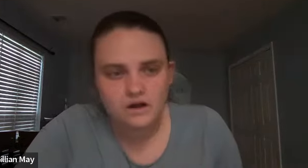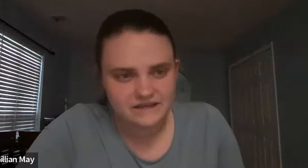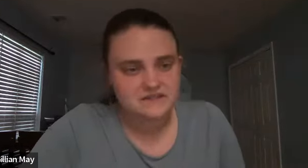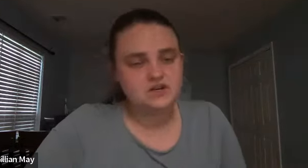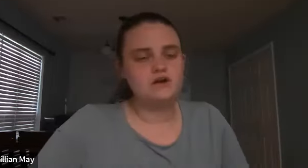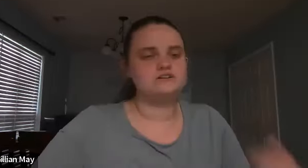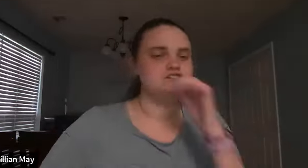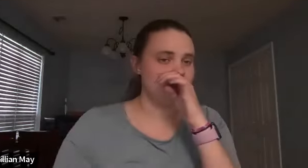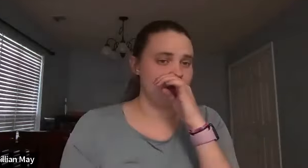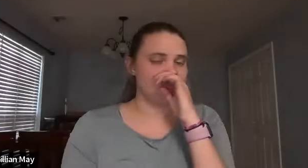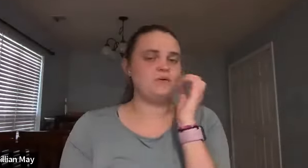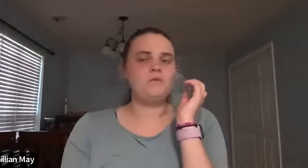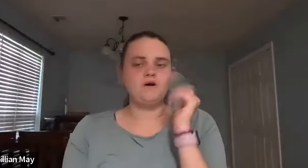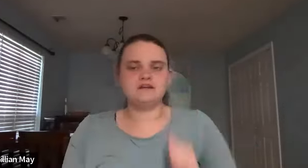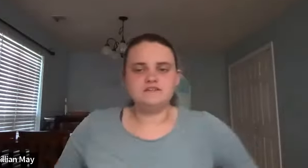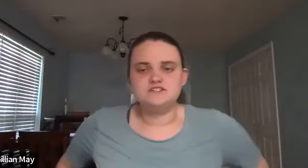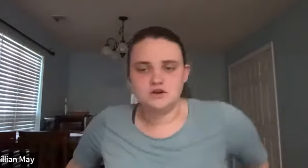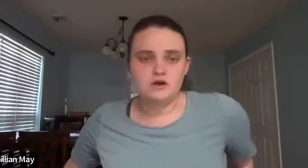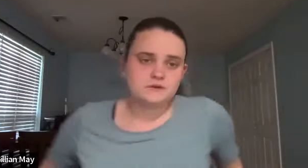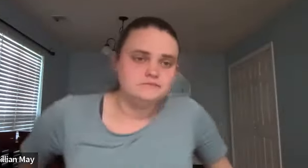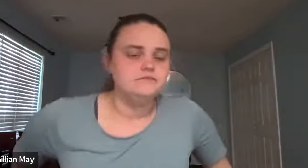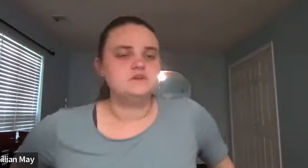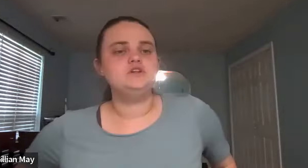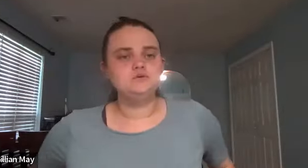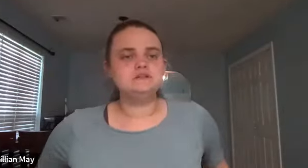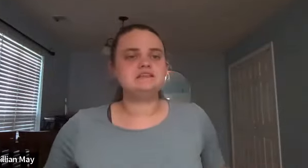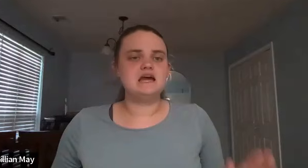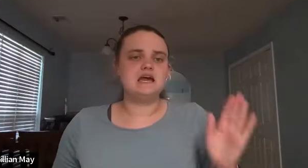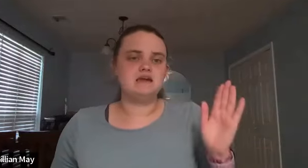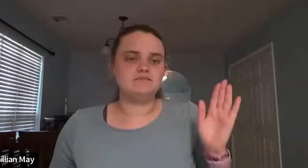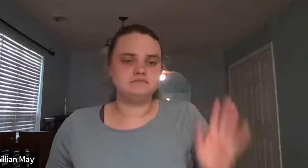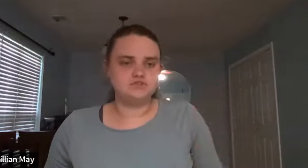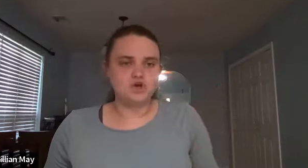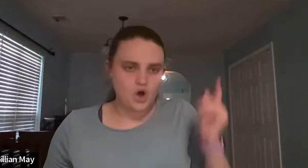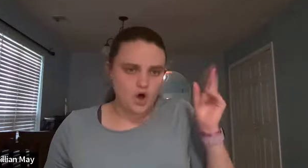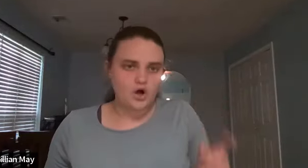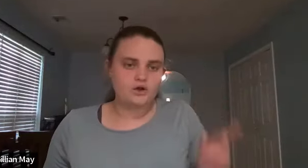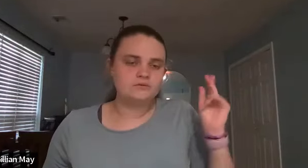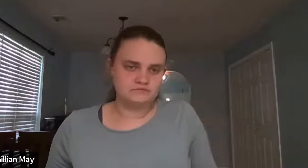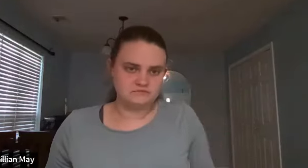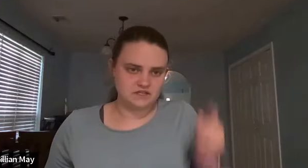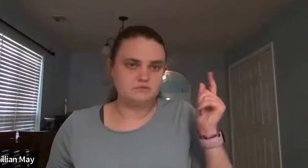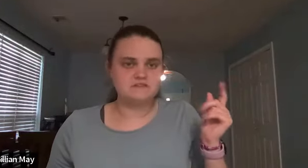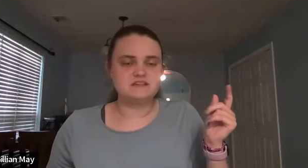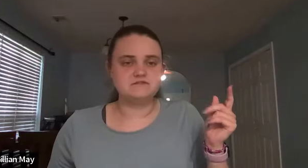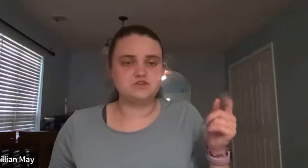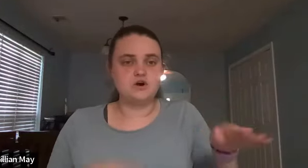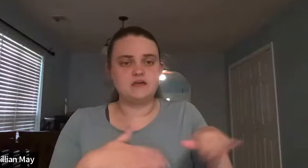Walking the dog. So for walking the dog, you would say dog, like you make the sign for dog and